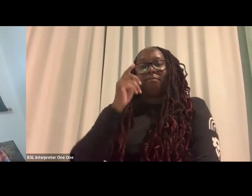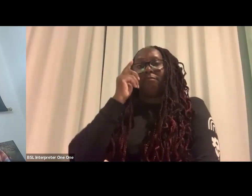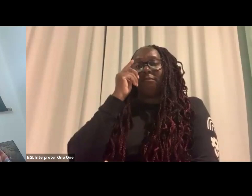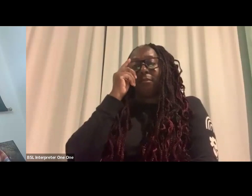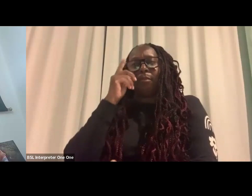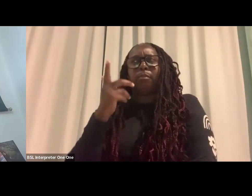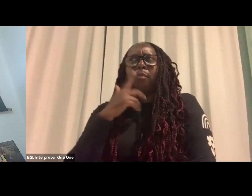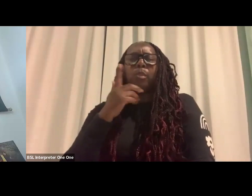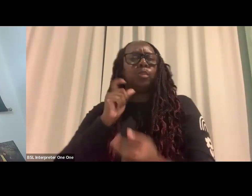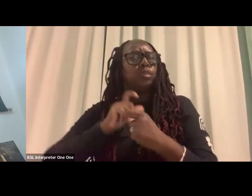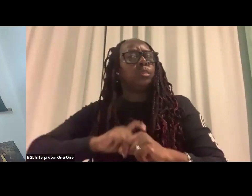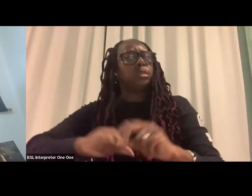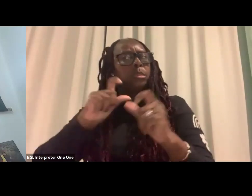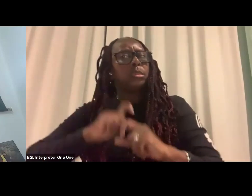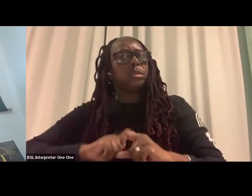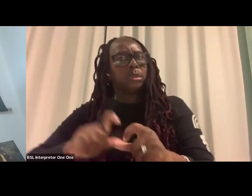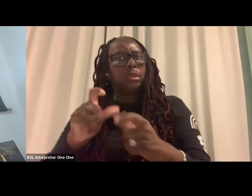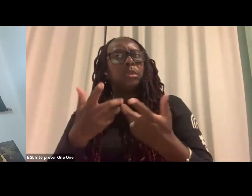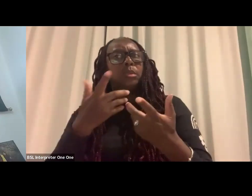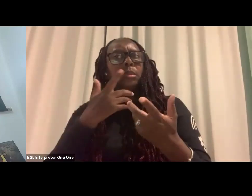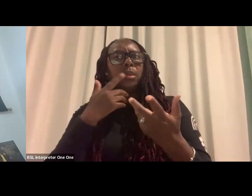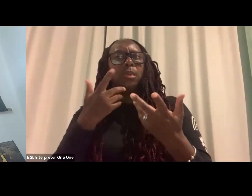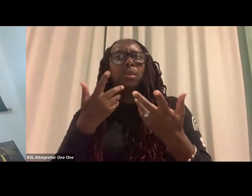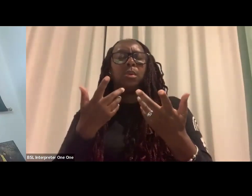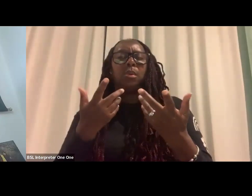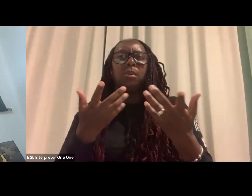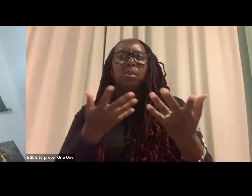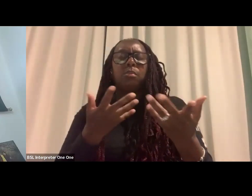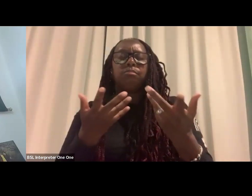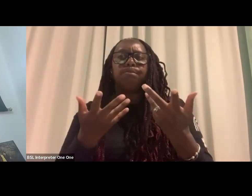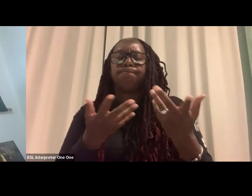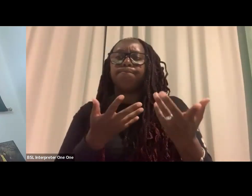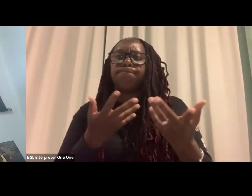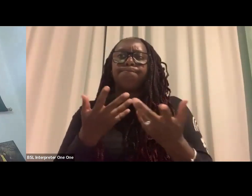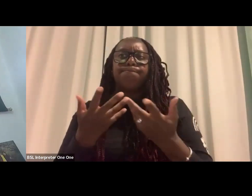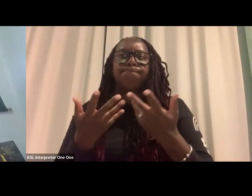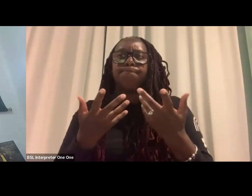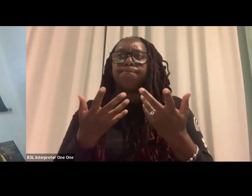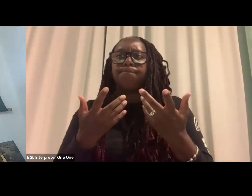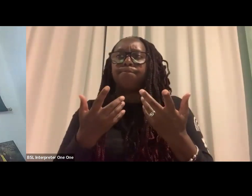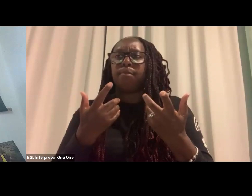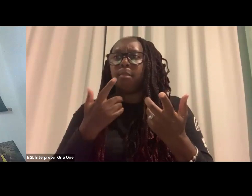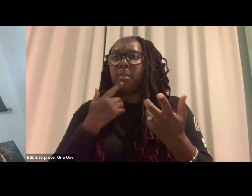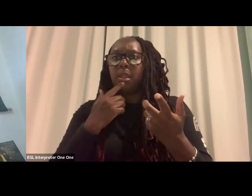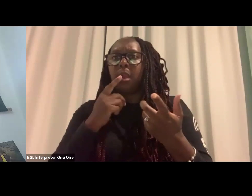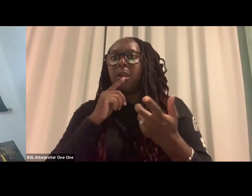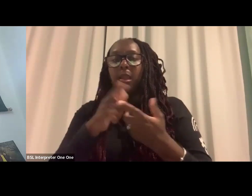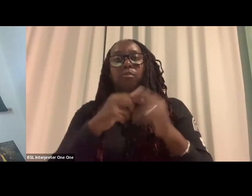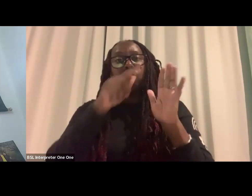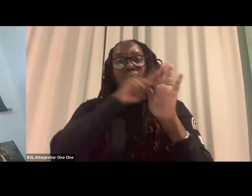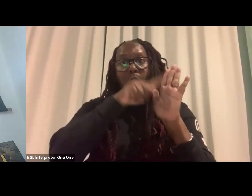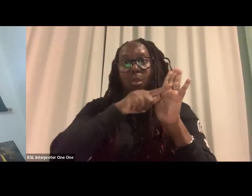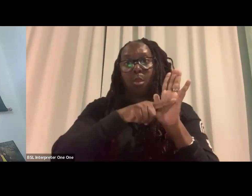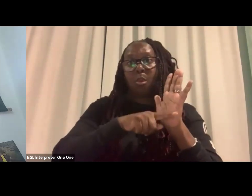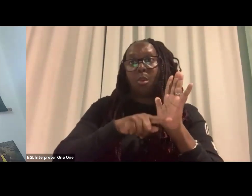to maintain carbon negative, and at the same time, Bhutan constitution mandates that Bhutan